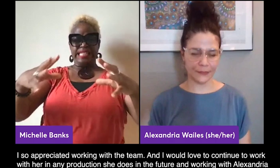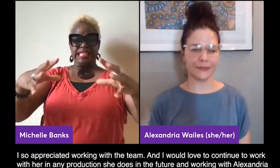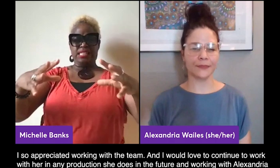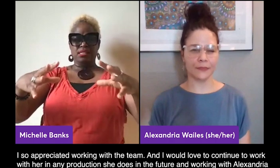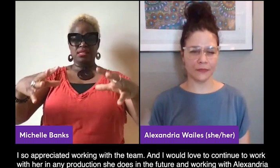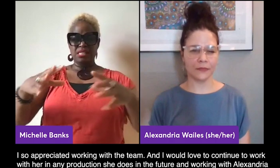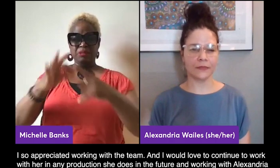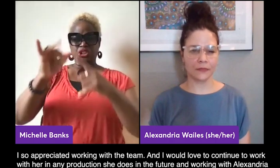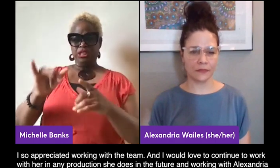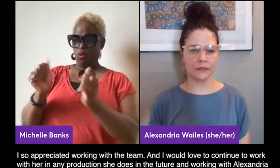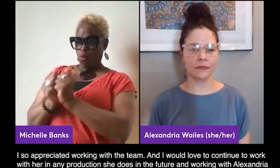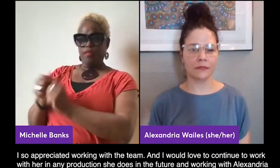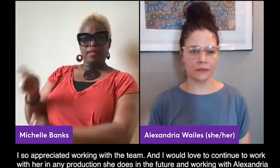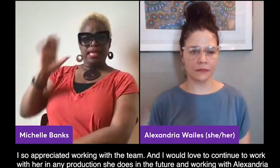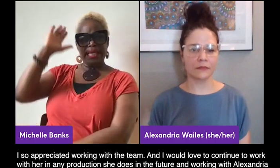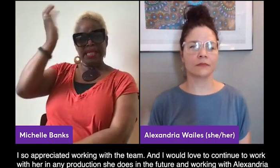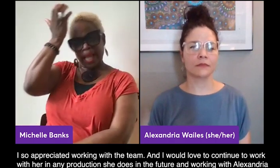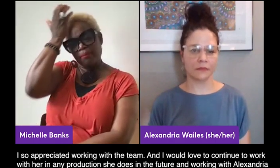especially with Camille.